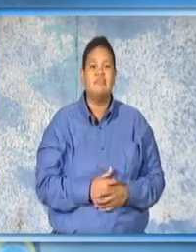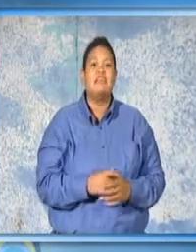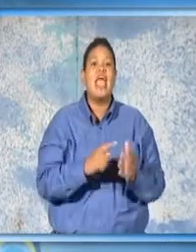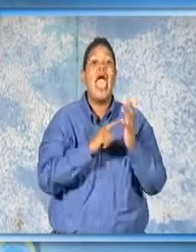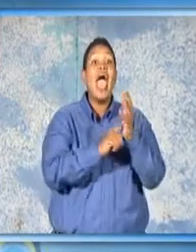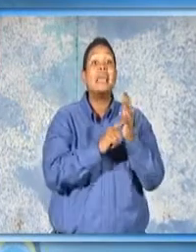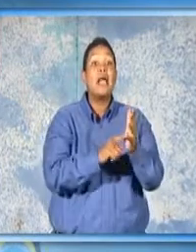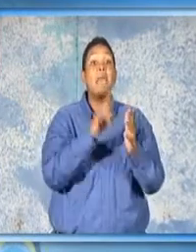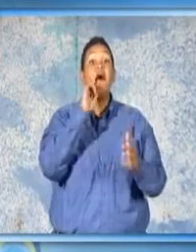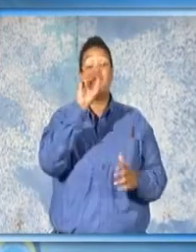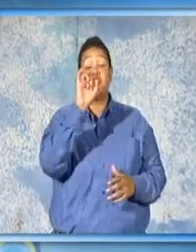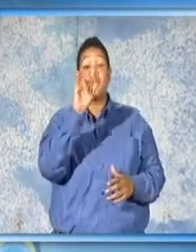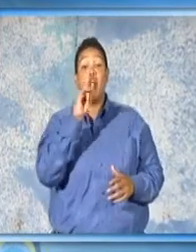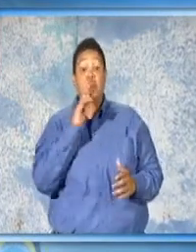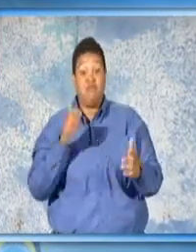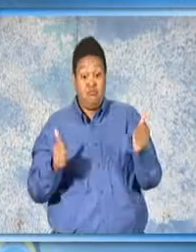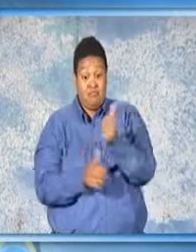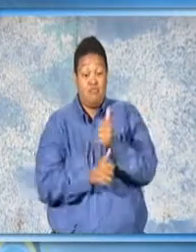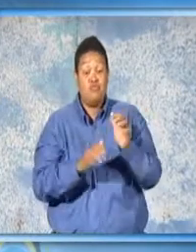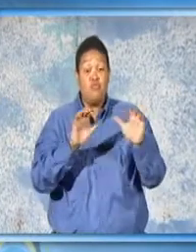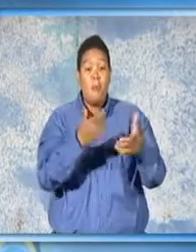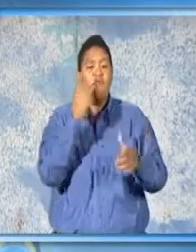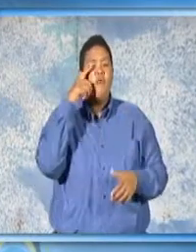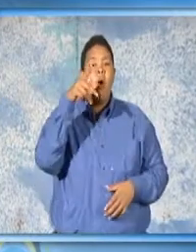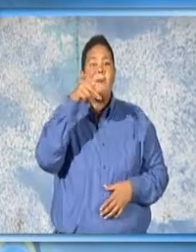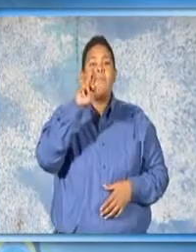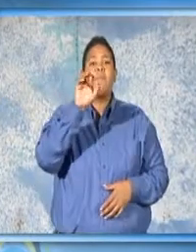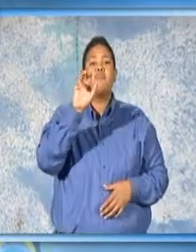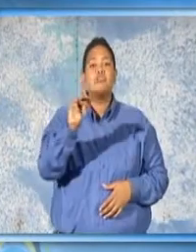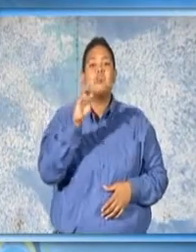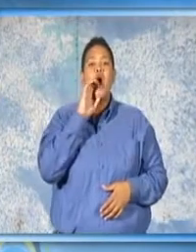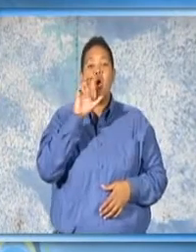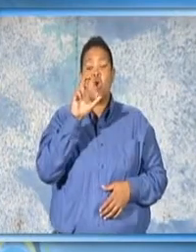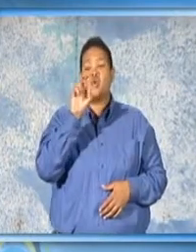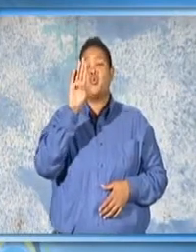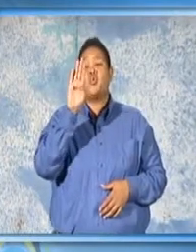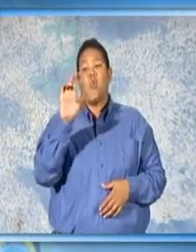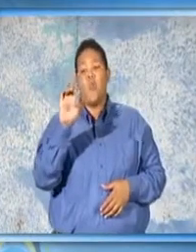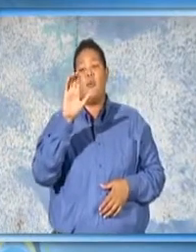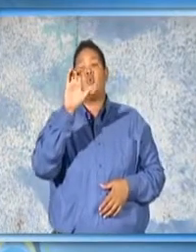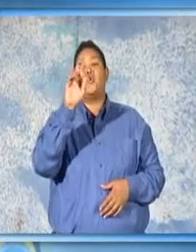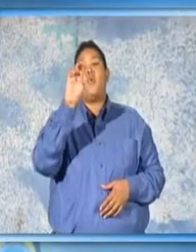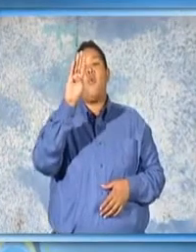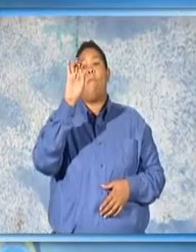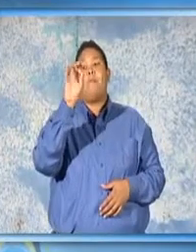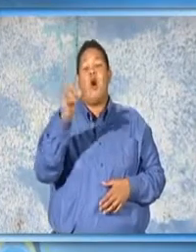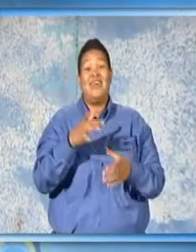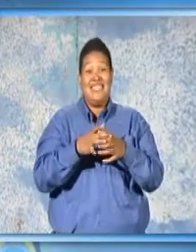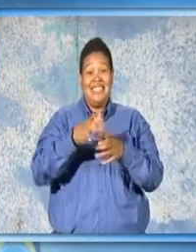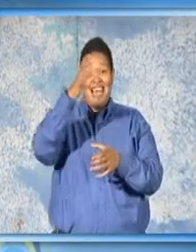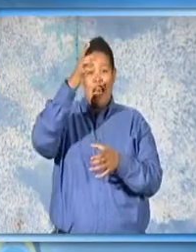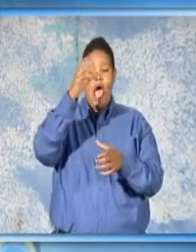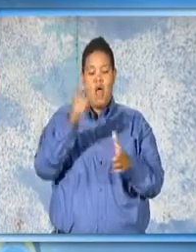Examples of solids which fall in the category of prisms are the cube, cuboid, cylinder, and